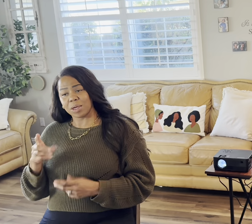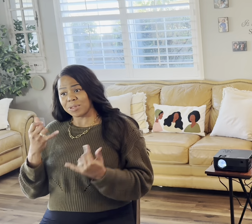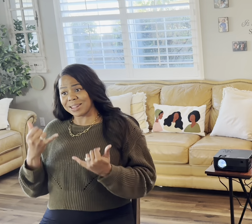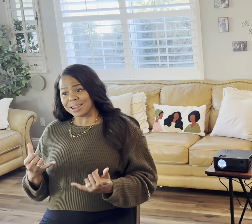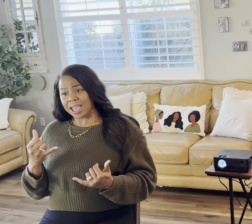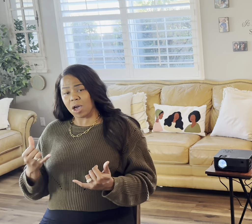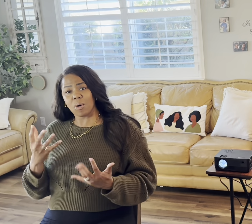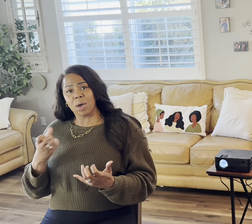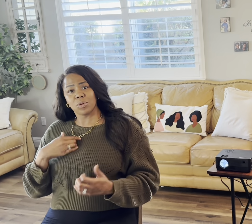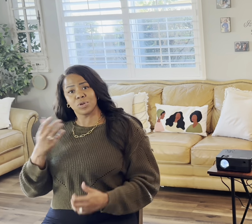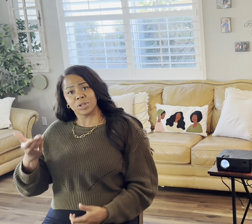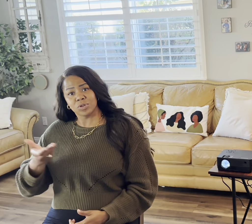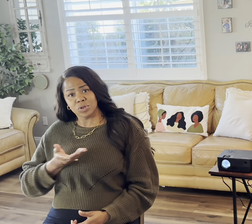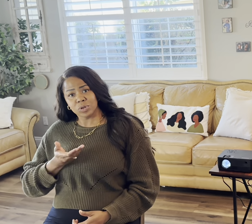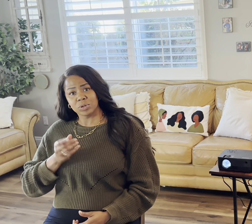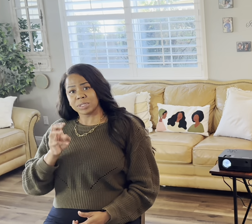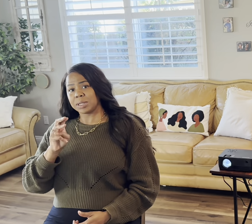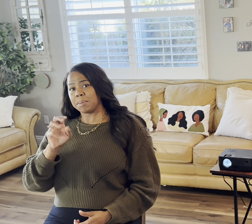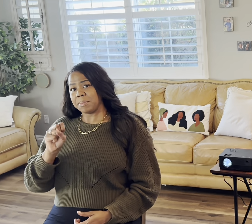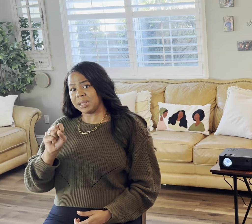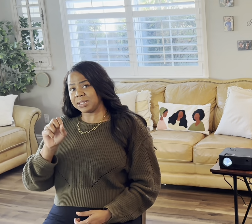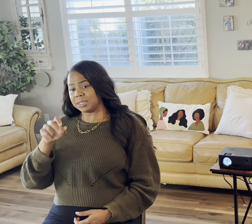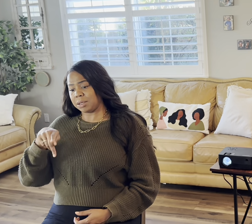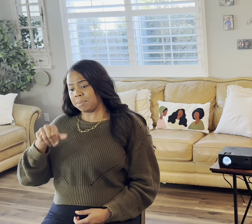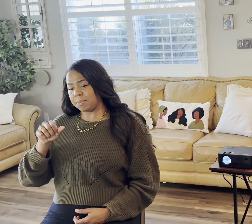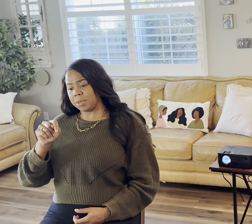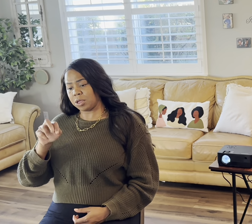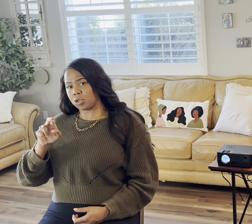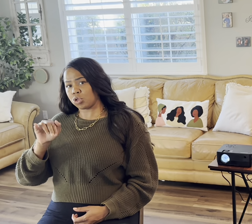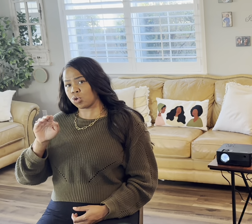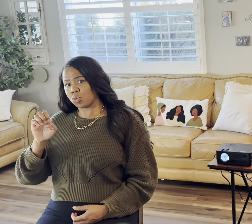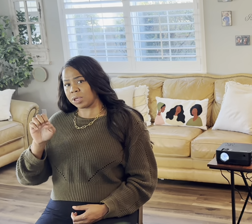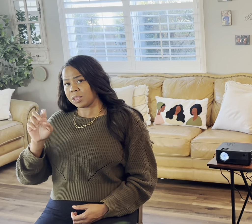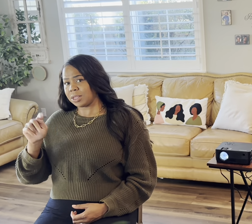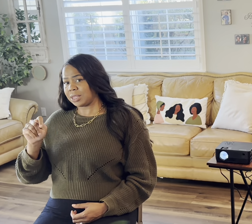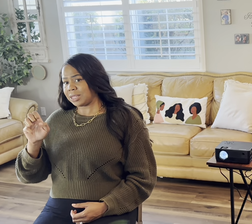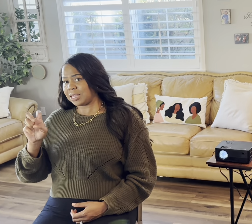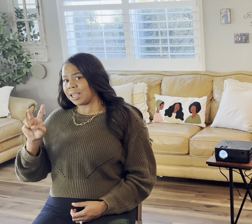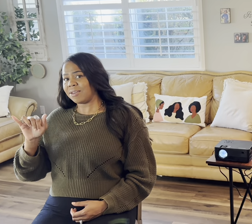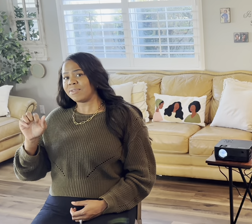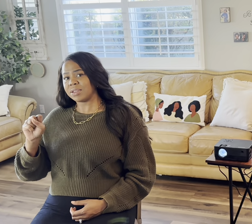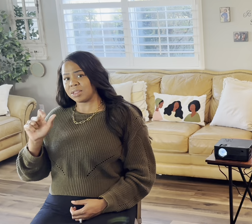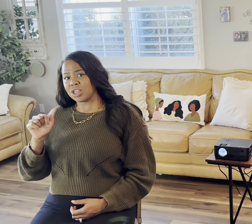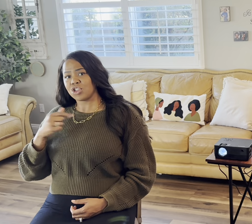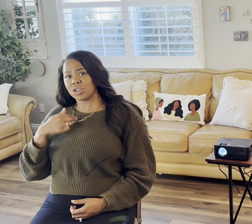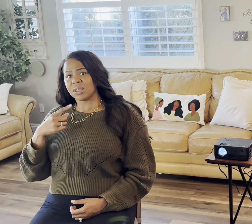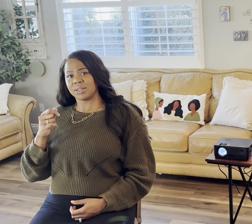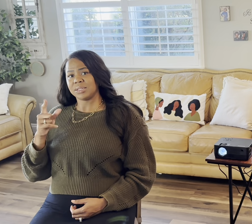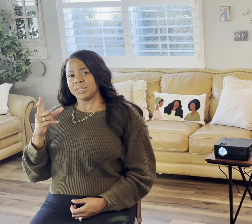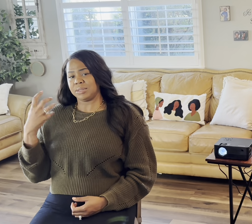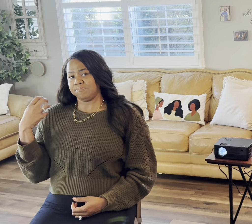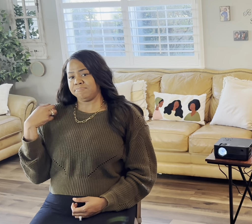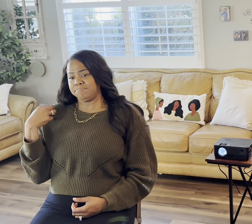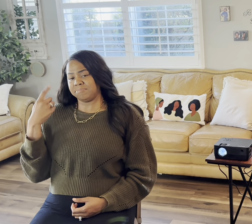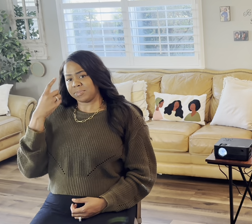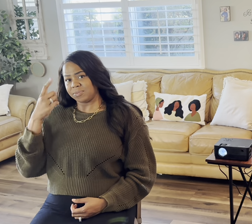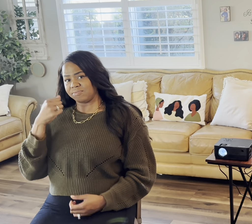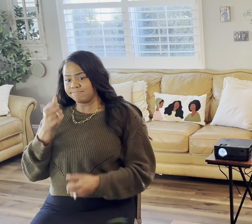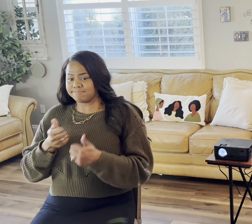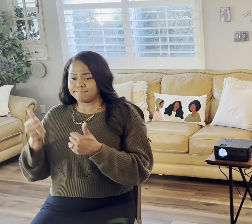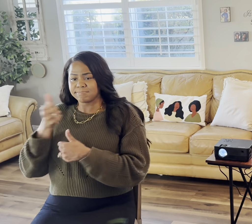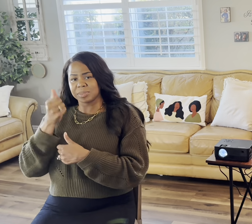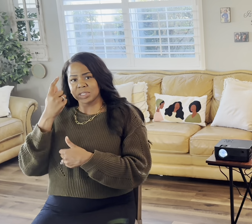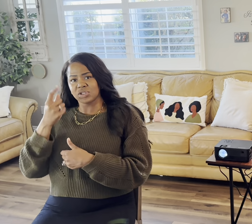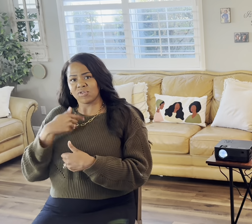to introduce you to Ms. Patrice Tevis, the Executive Director of Coffee and Conversation, and she will provide you